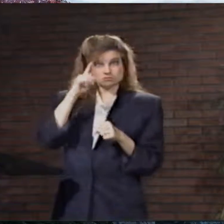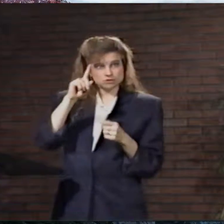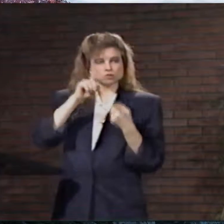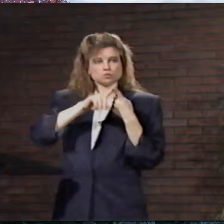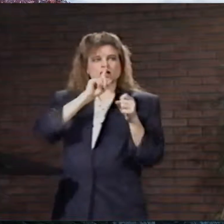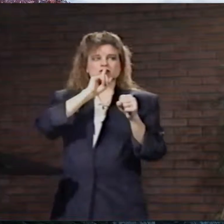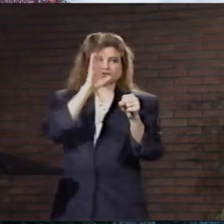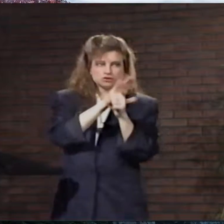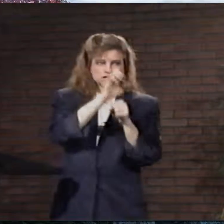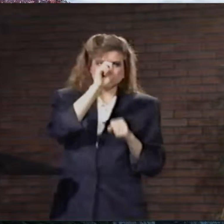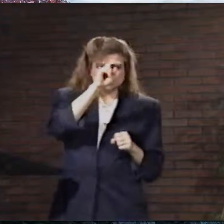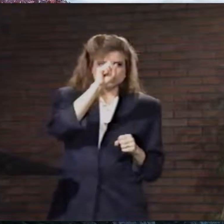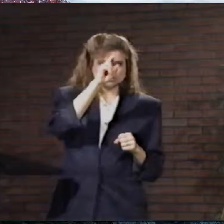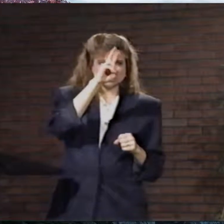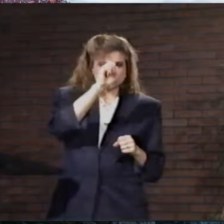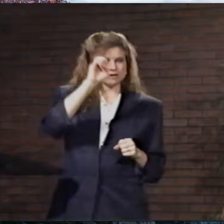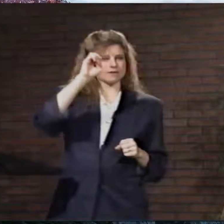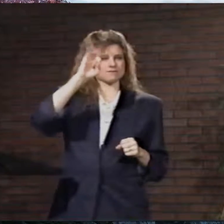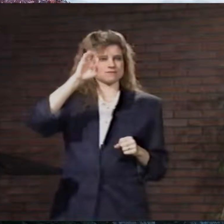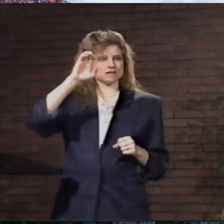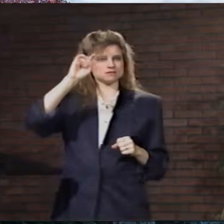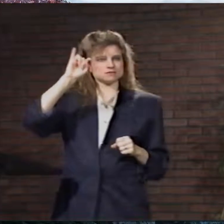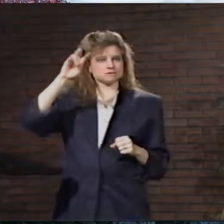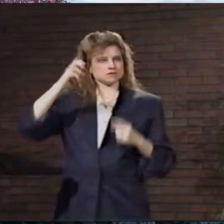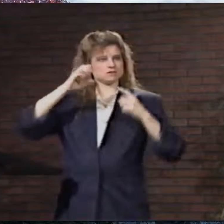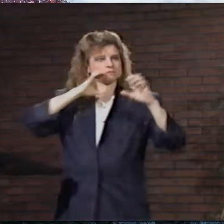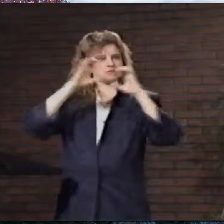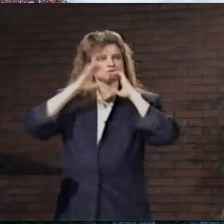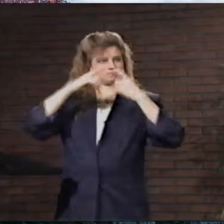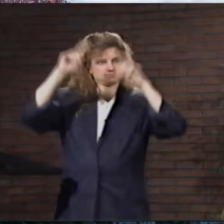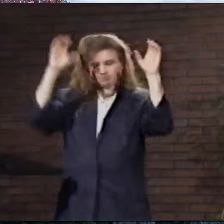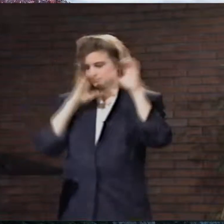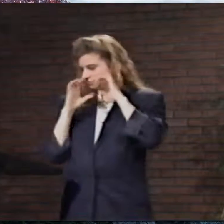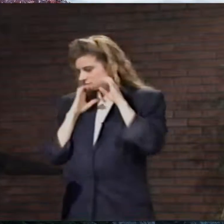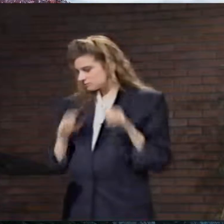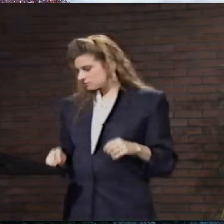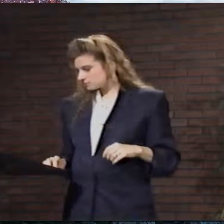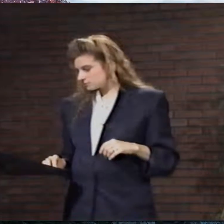some kind of services can be a